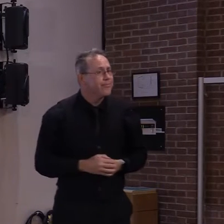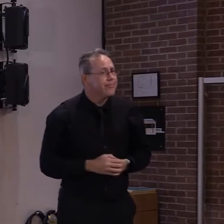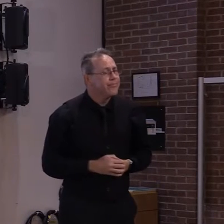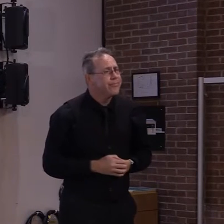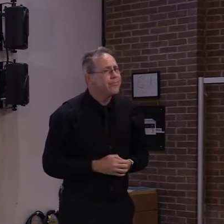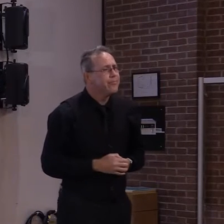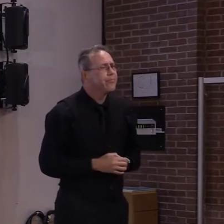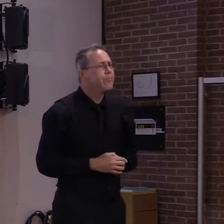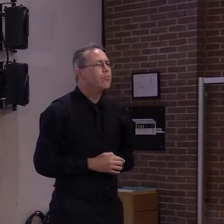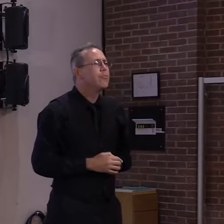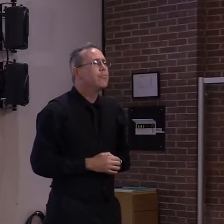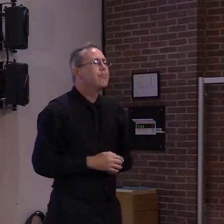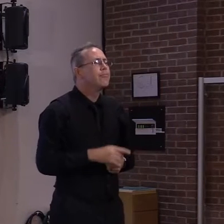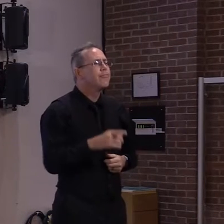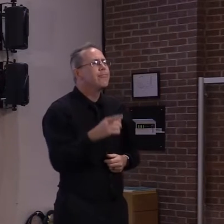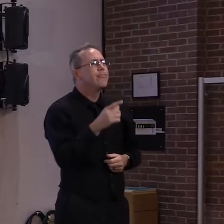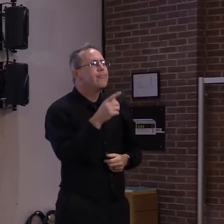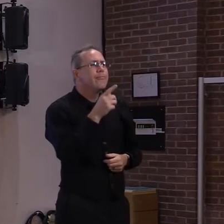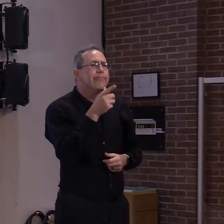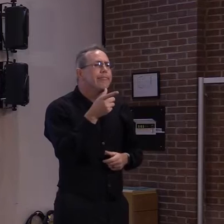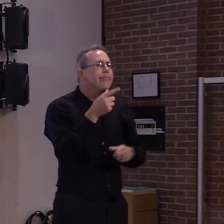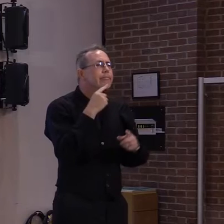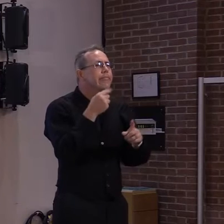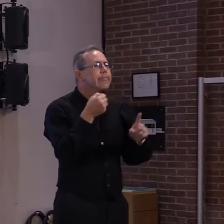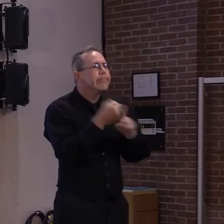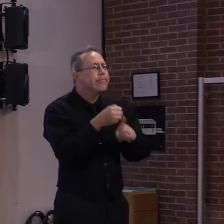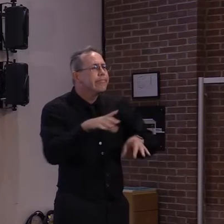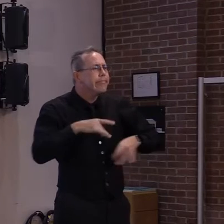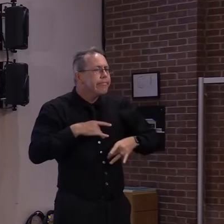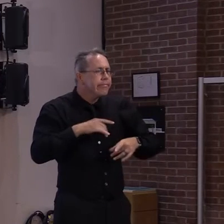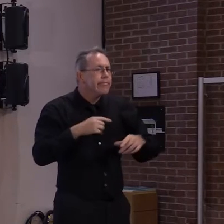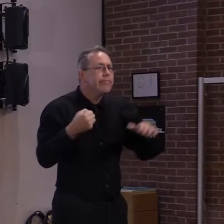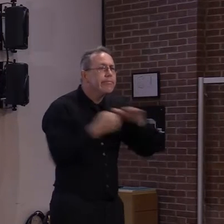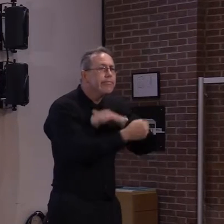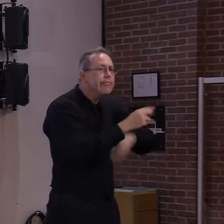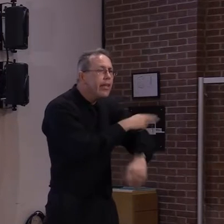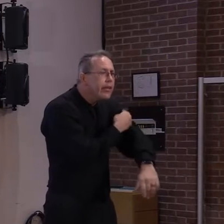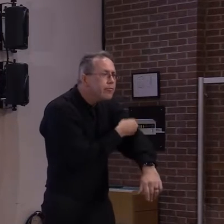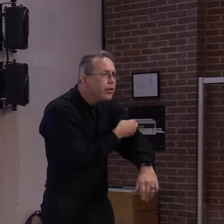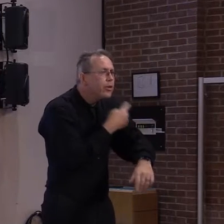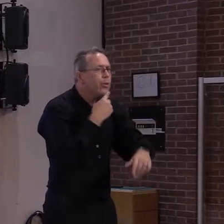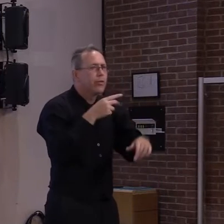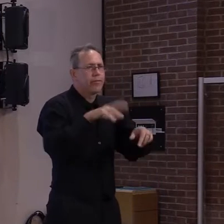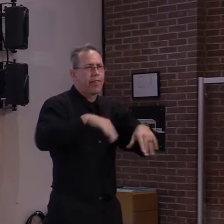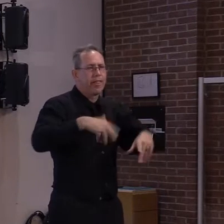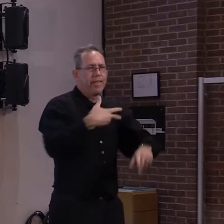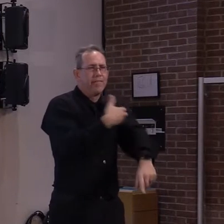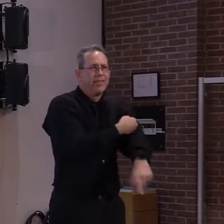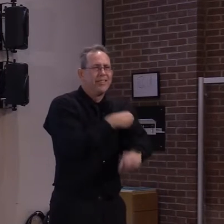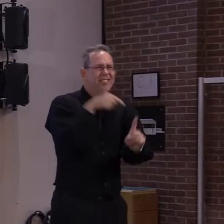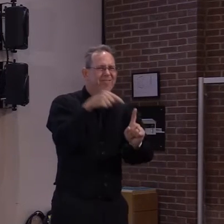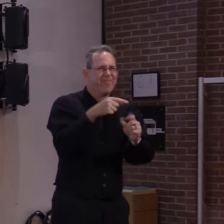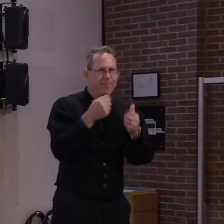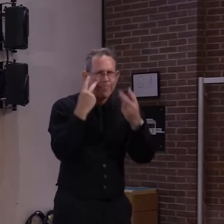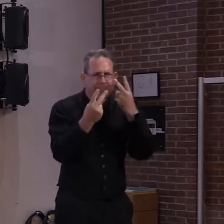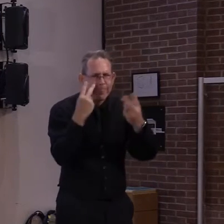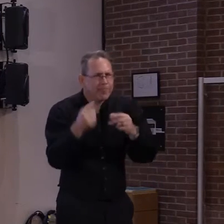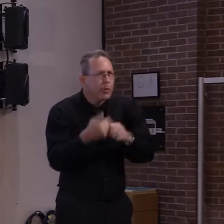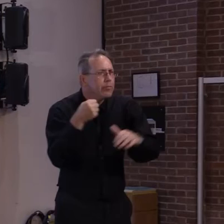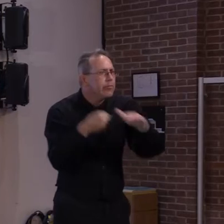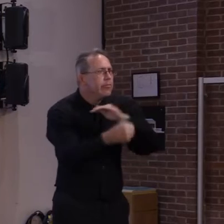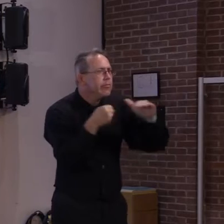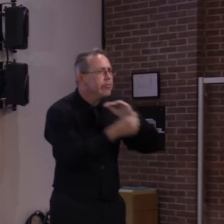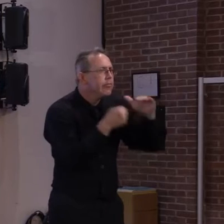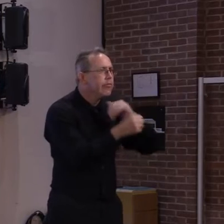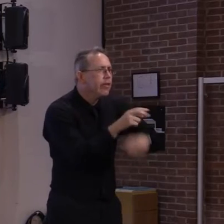again, the large majority of them are among individuals who are not vaccinated, so another reason to step up and do that.